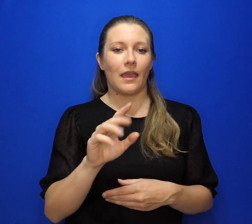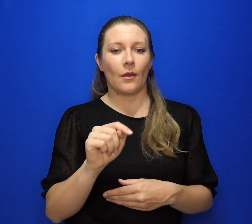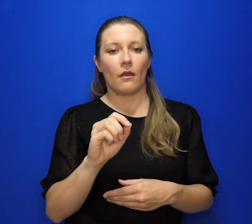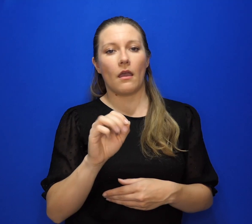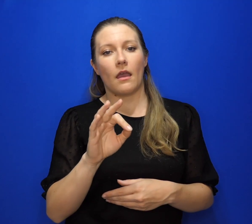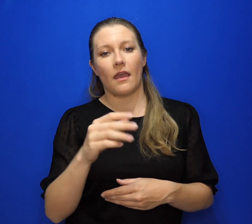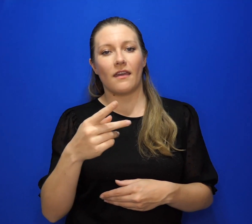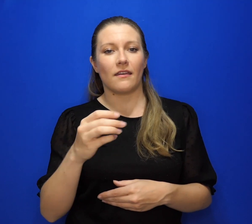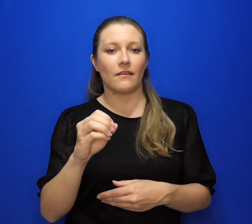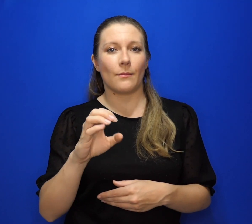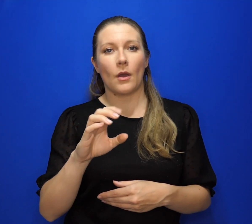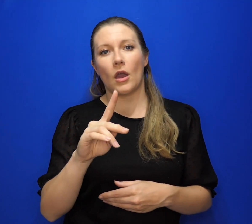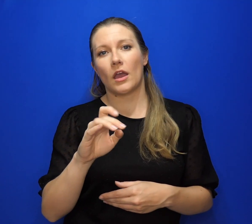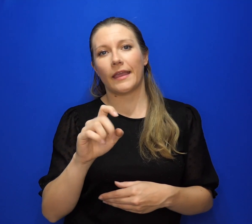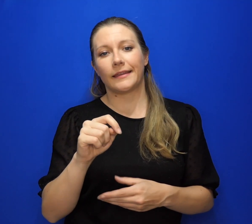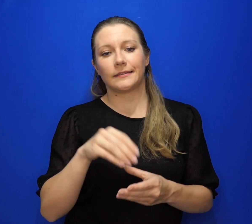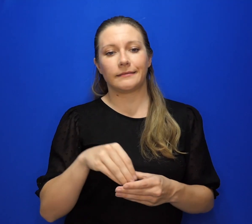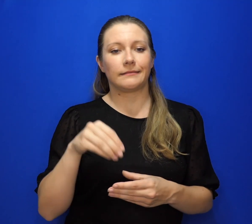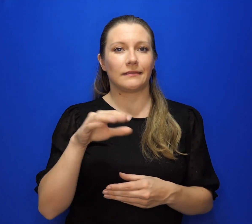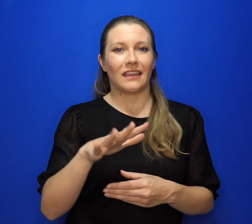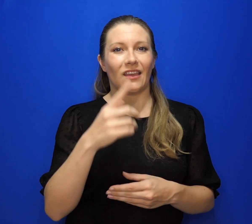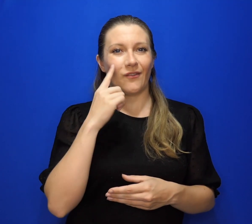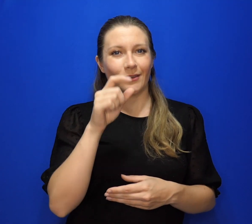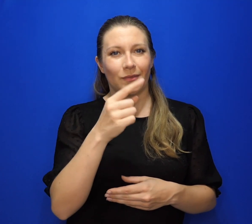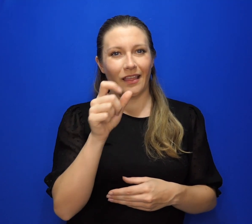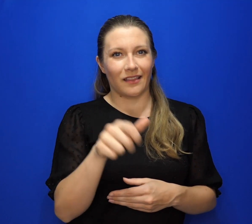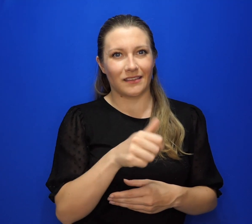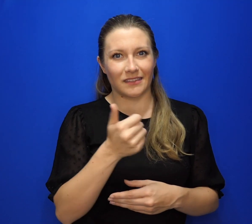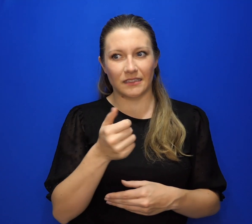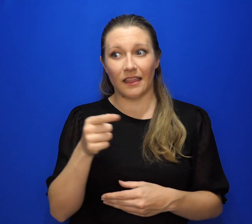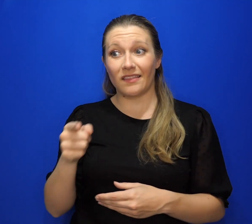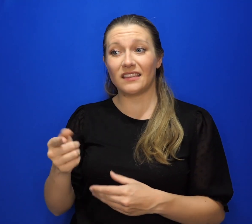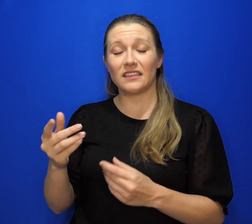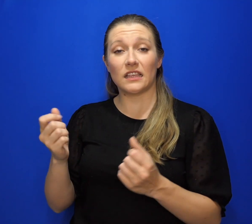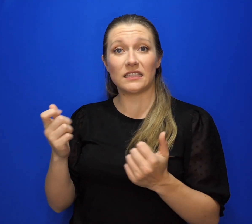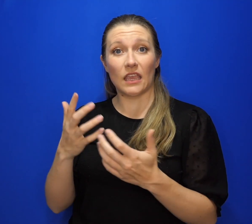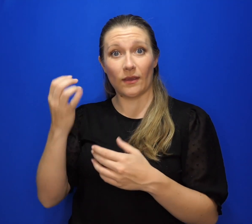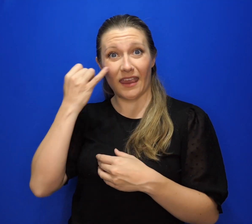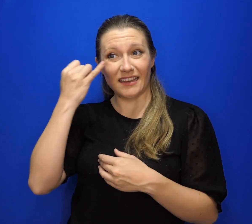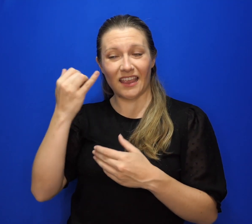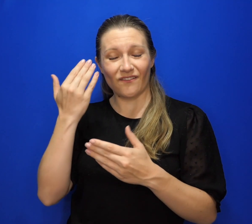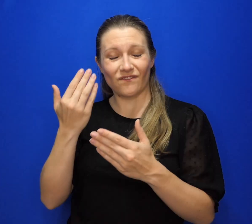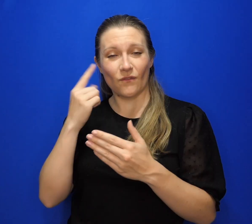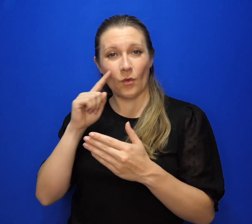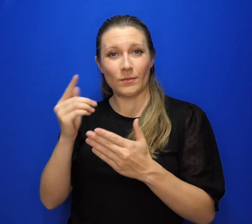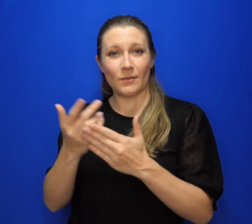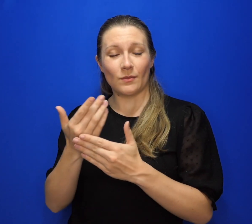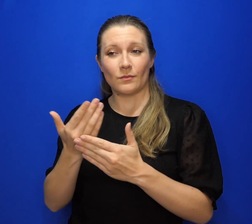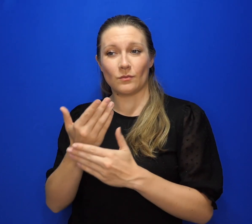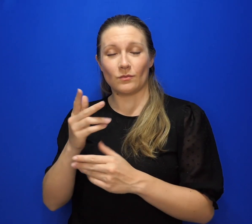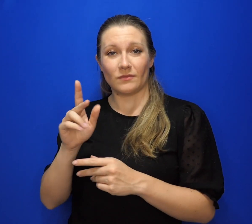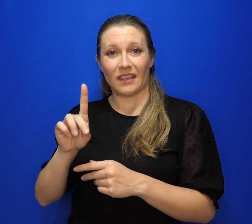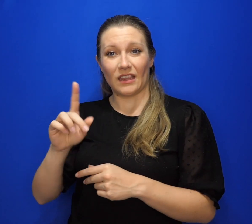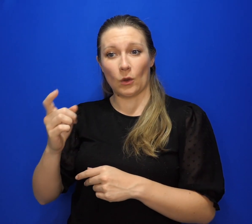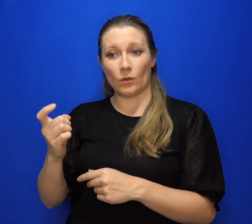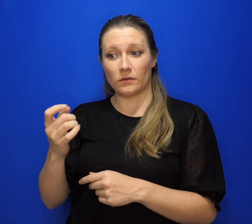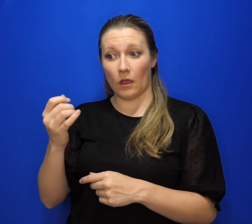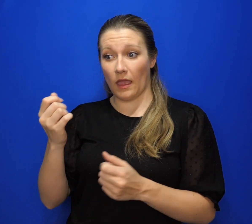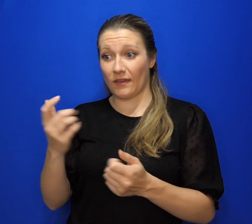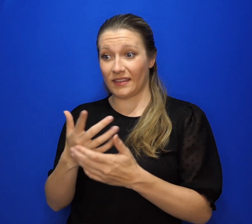mind that this series is for newer diagnosed people, like this is a frightening idea. Like, you mean all this happened to me and the doctor might not be good? Oh, and how